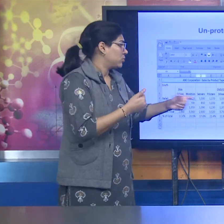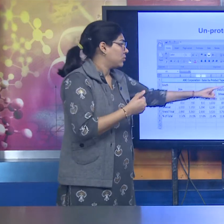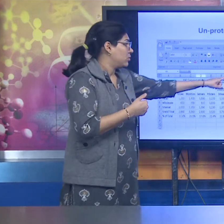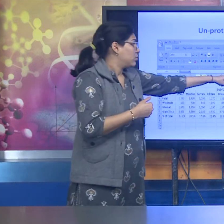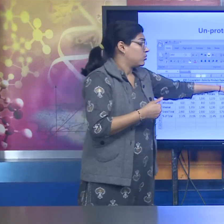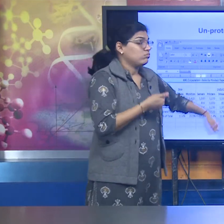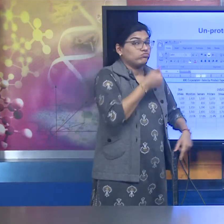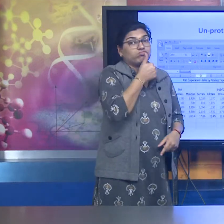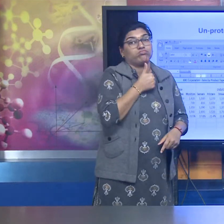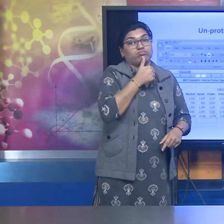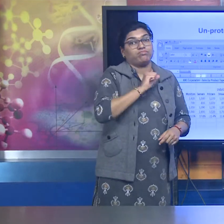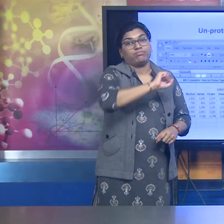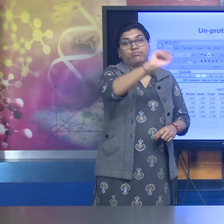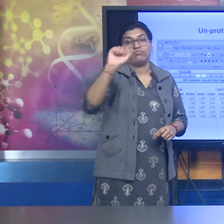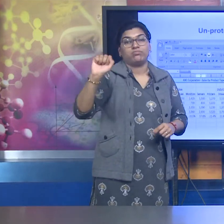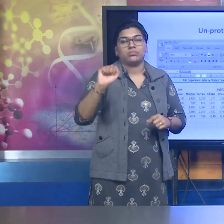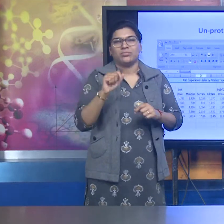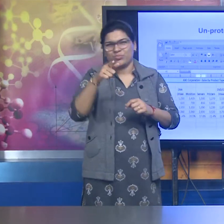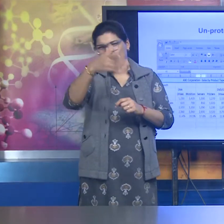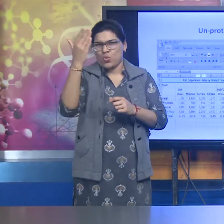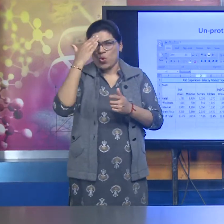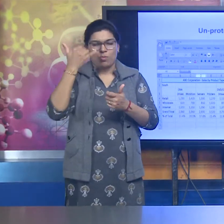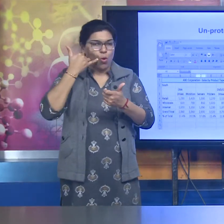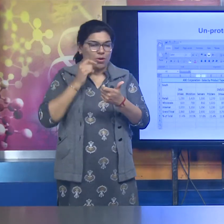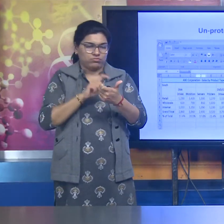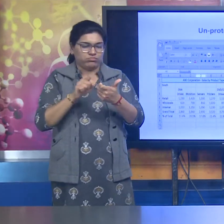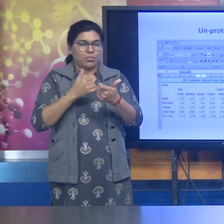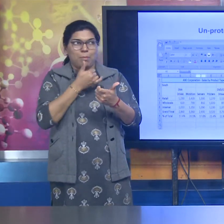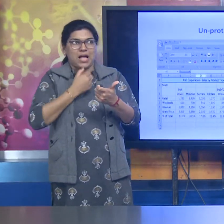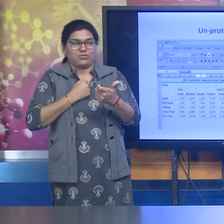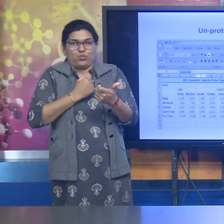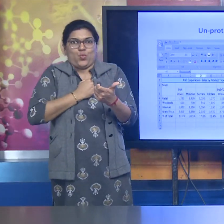you must put password.